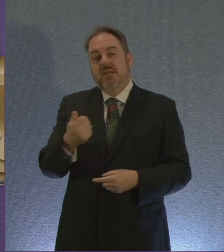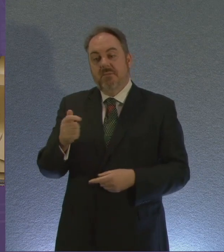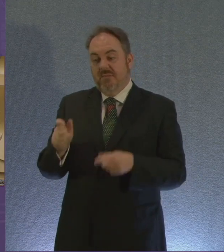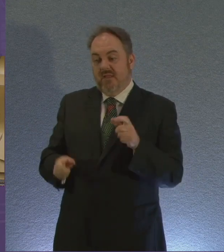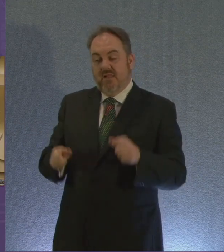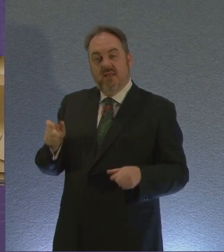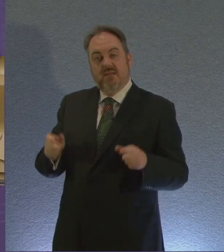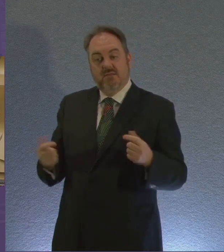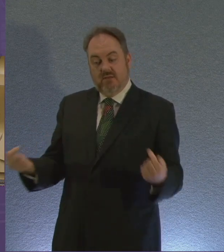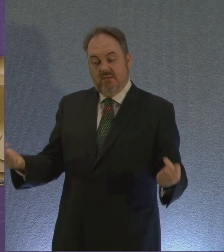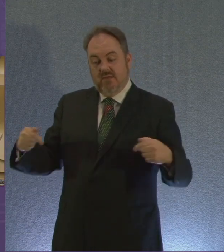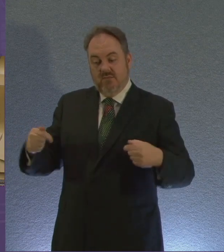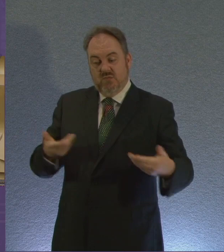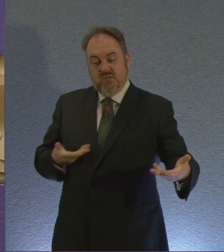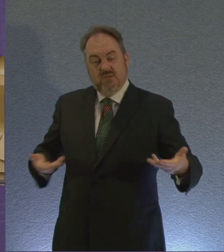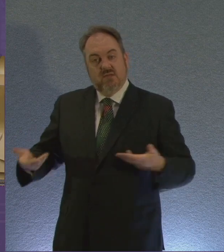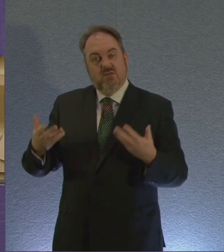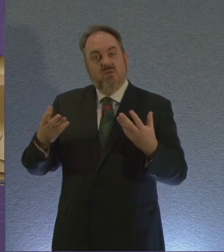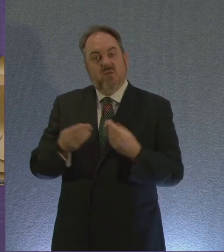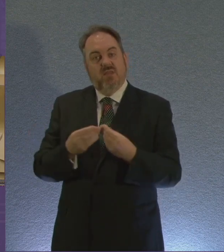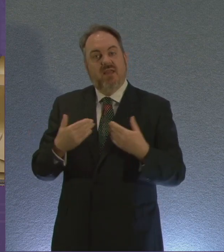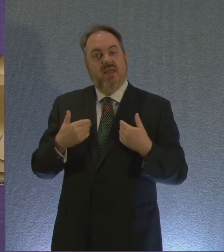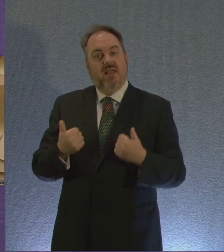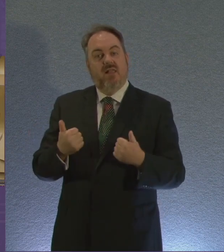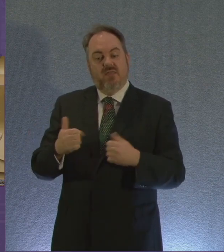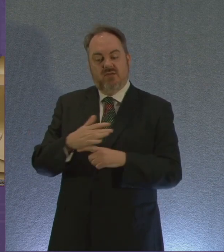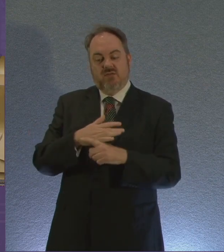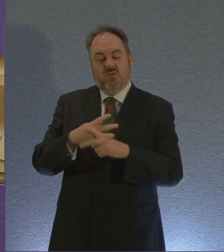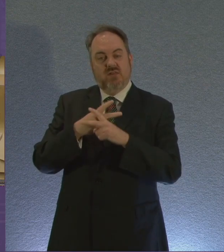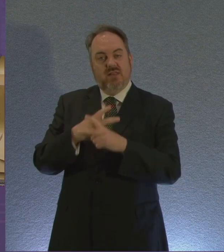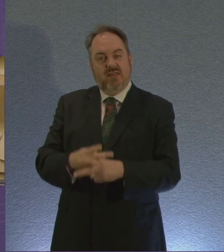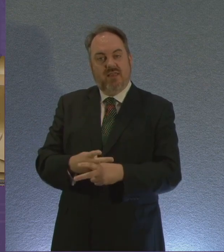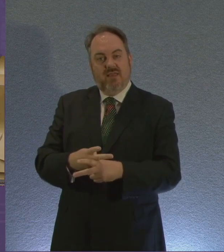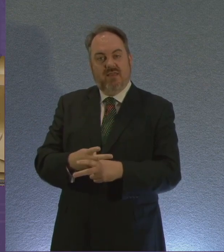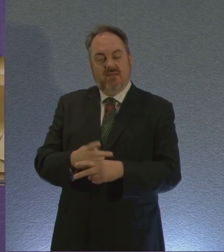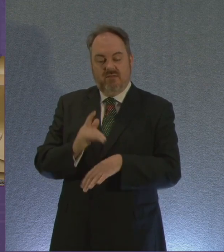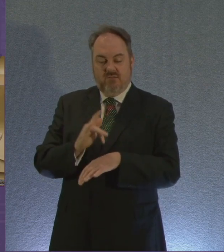to a discussion with a health and social care practitioner. If such a